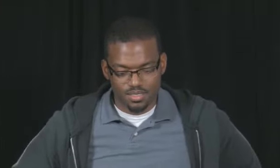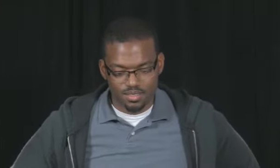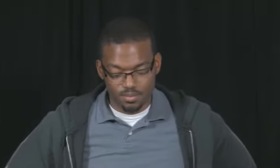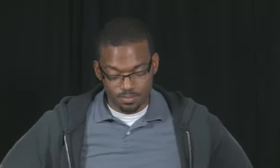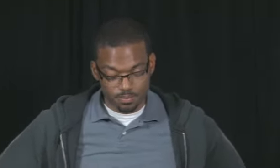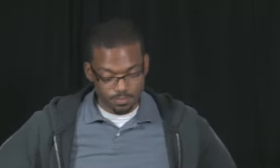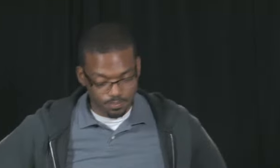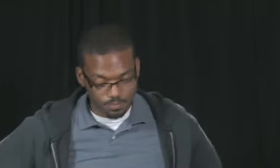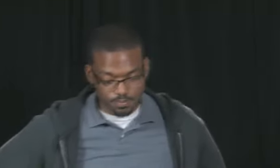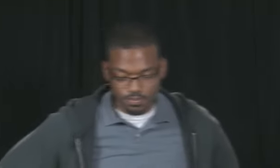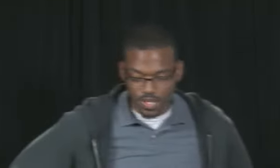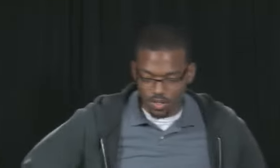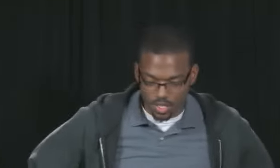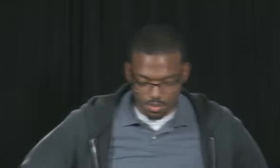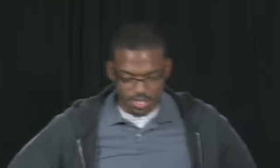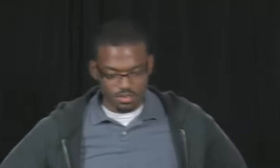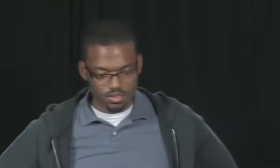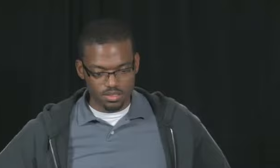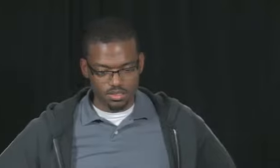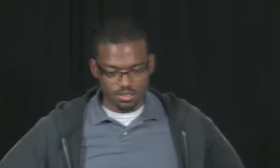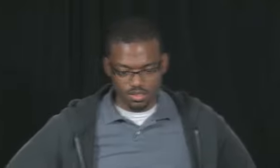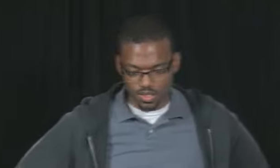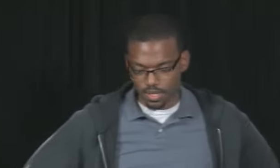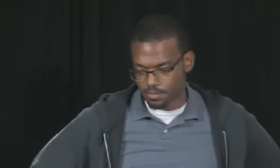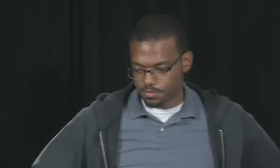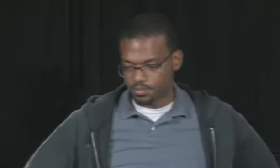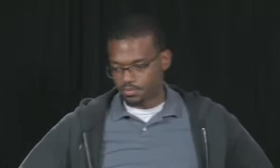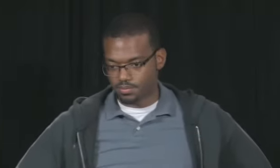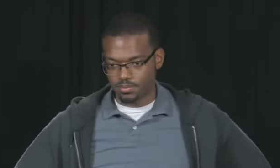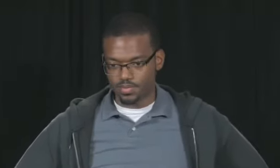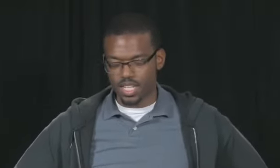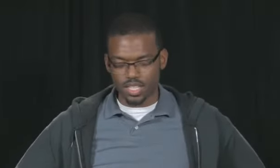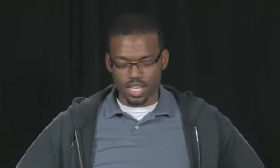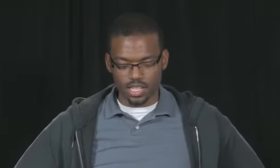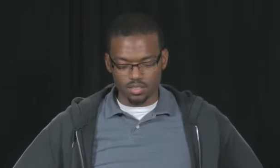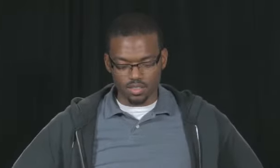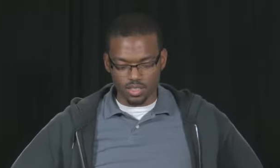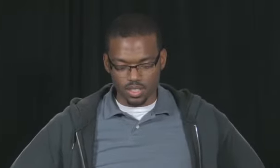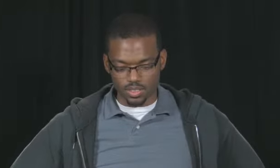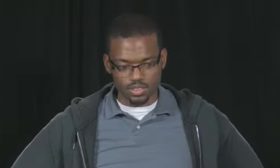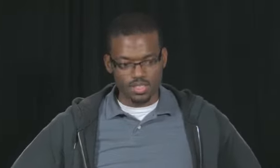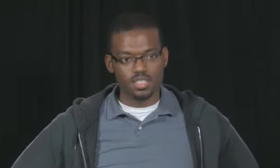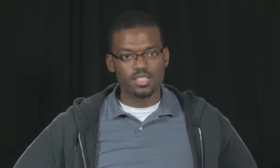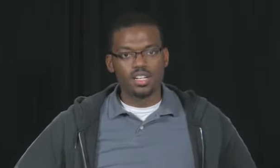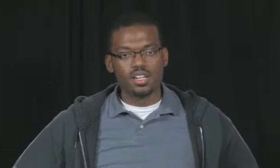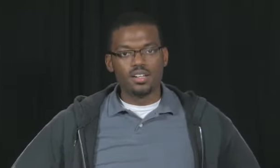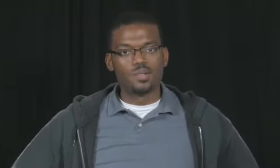something. I can barely hear you. Oh, can you hear me now? Yeah. Okay. I think I got a little close. That's all right.